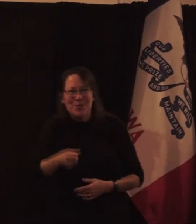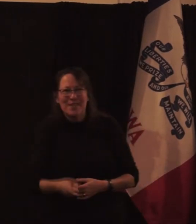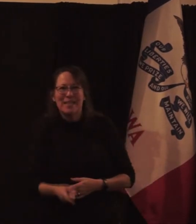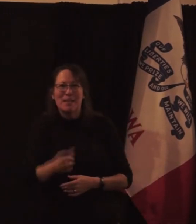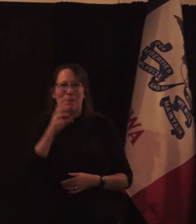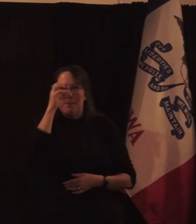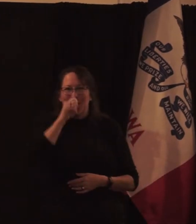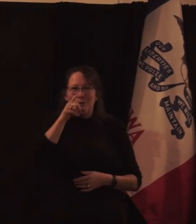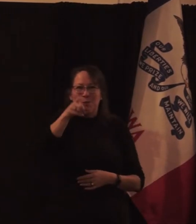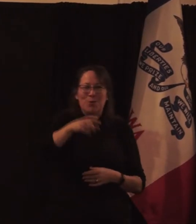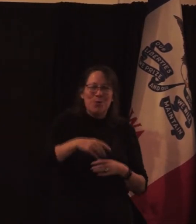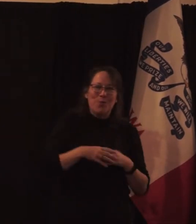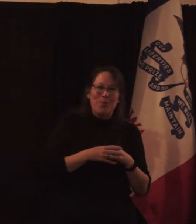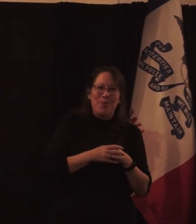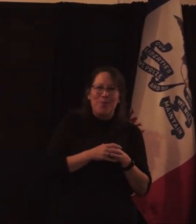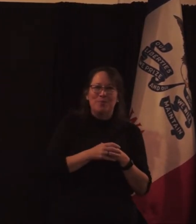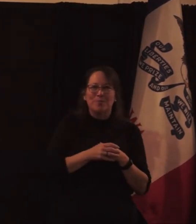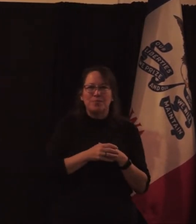I didn't see you.